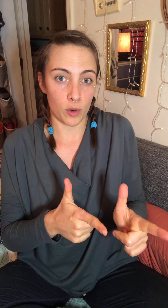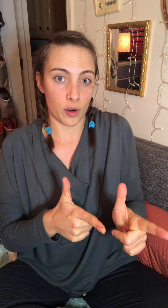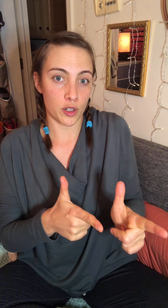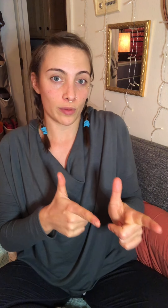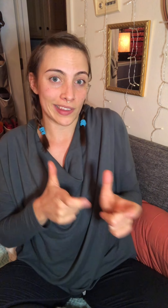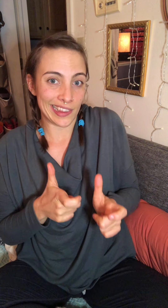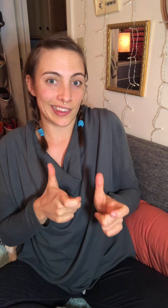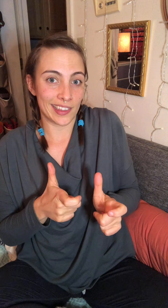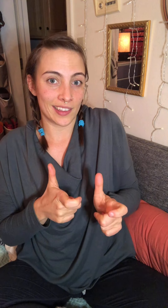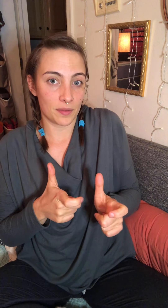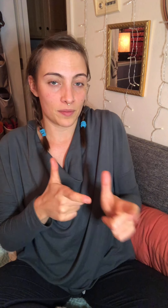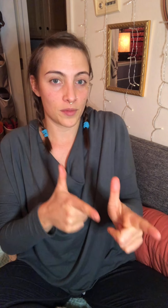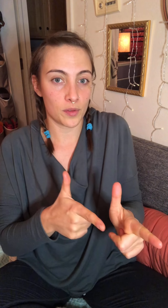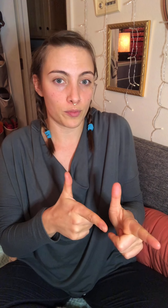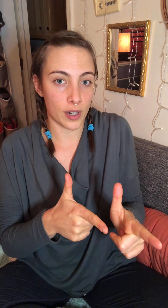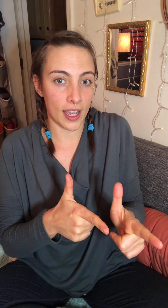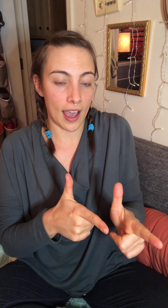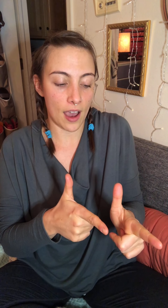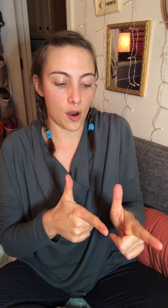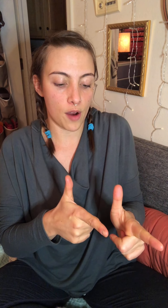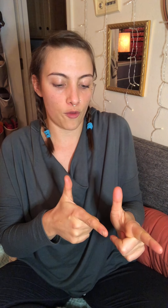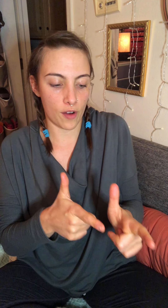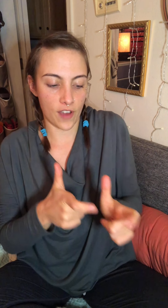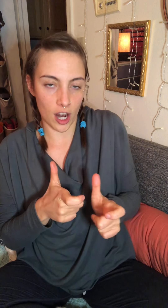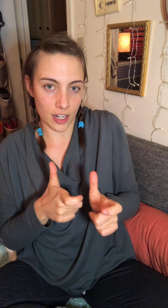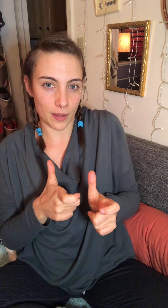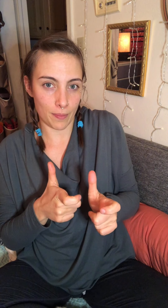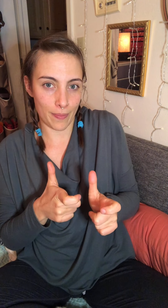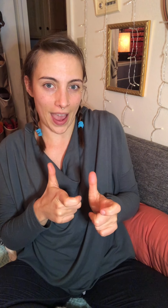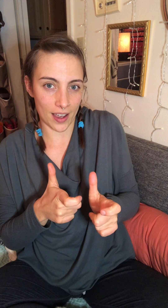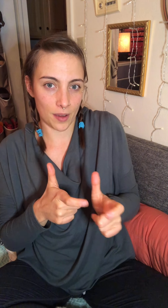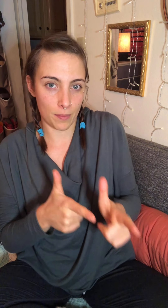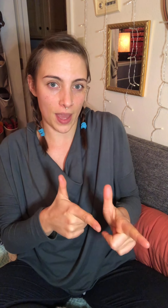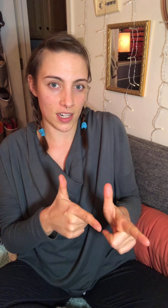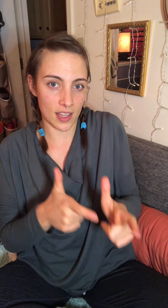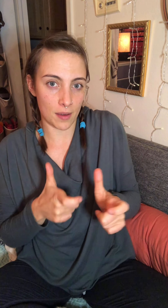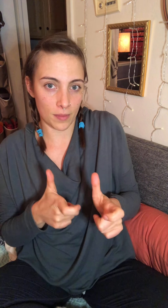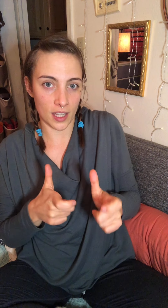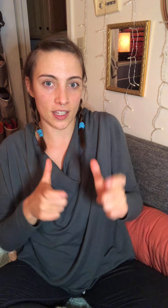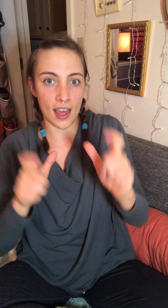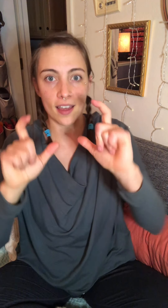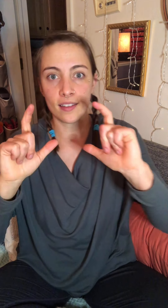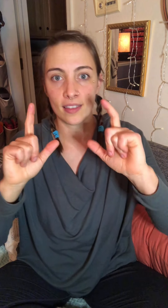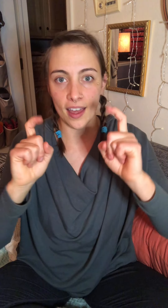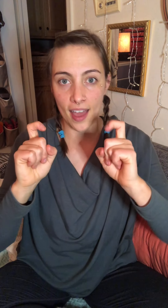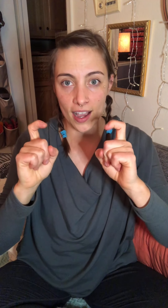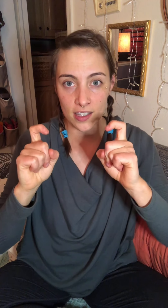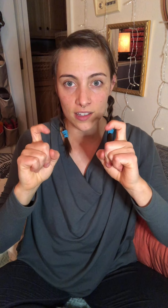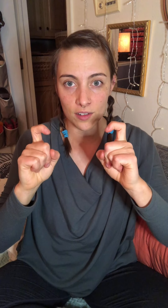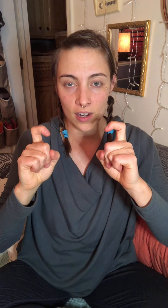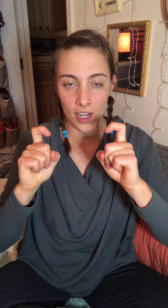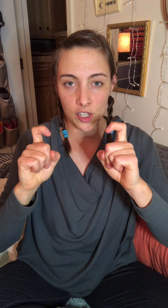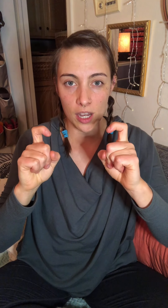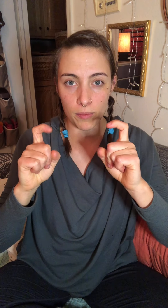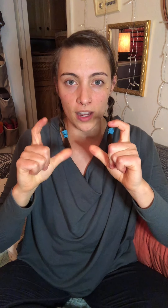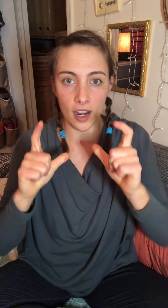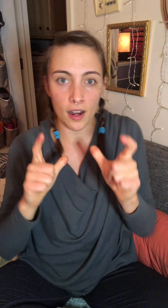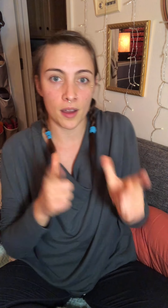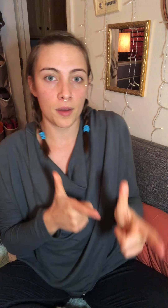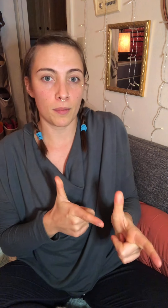to bring our forefingers back. Bend them into that X hand shape right here, but keep